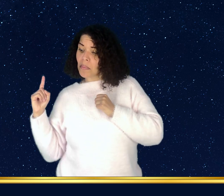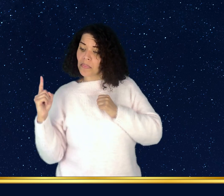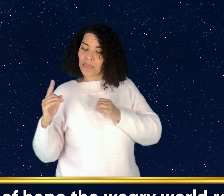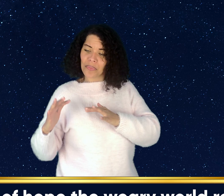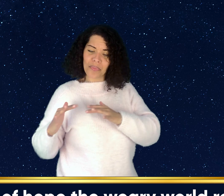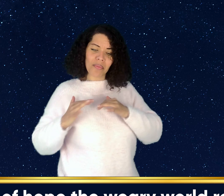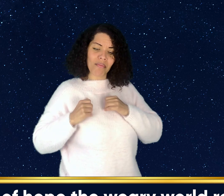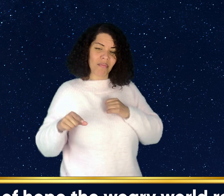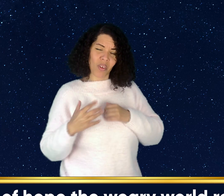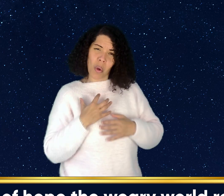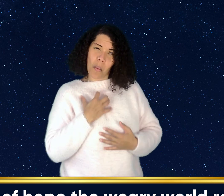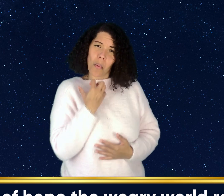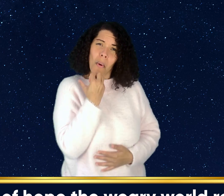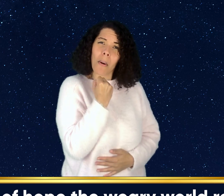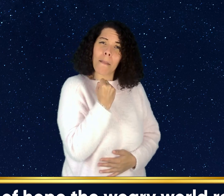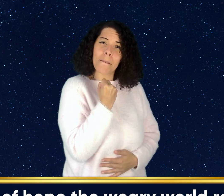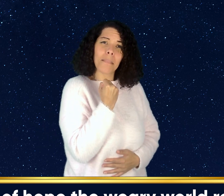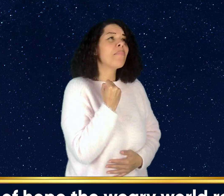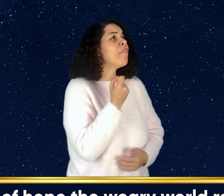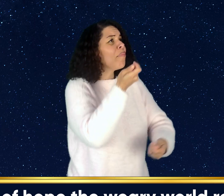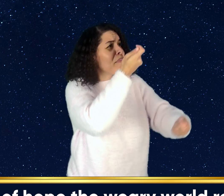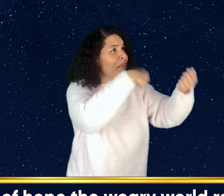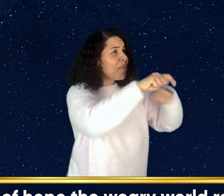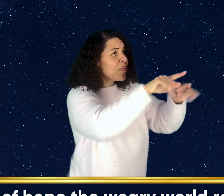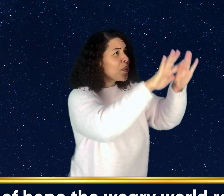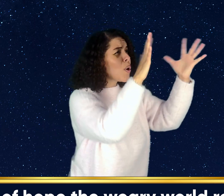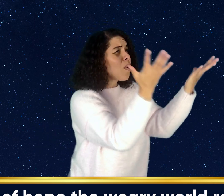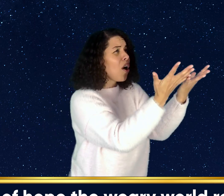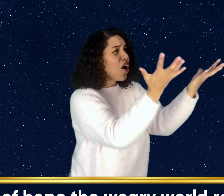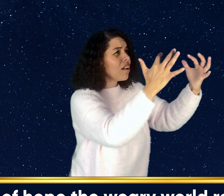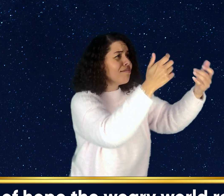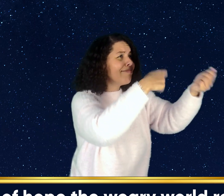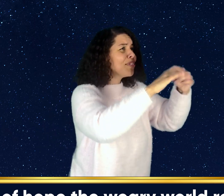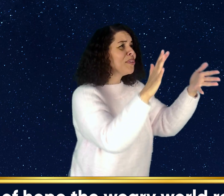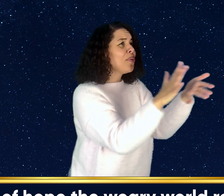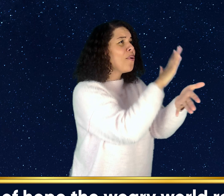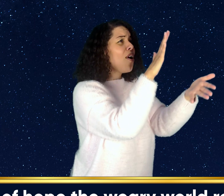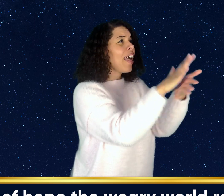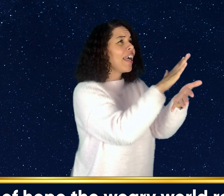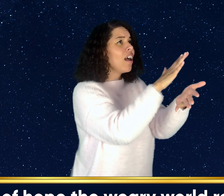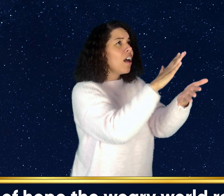A thrill of hope, the weary world rejoices,